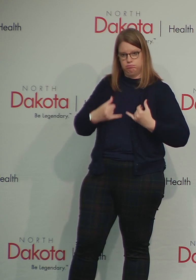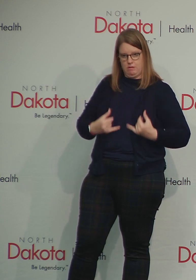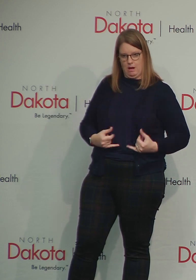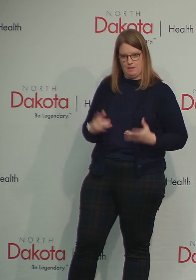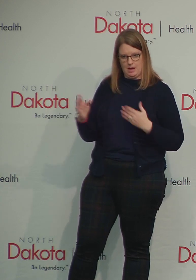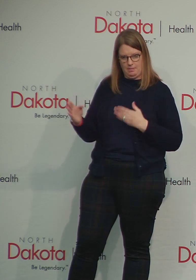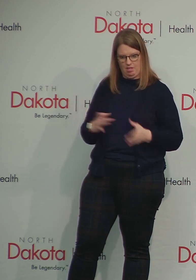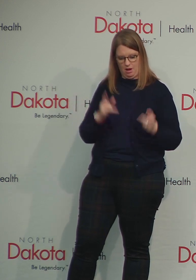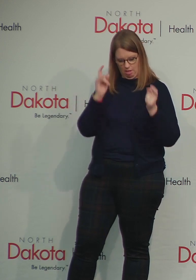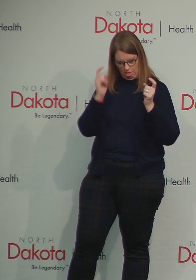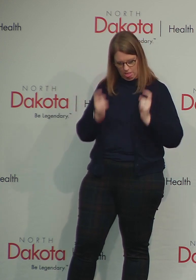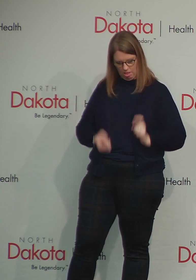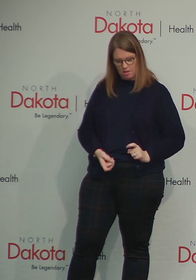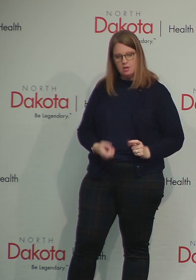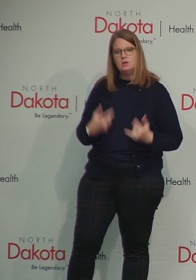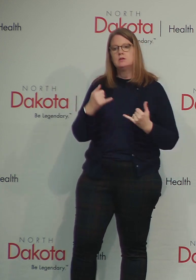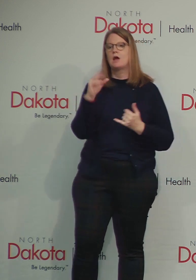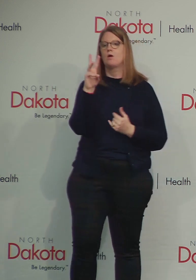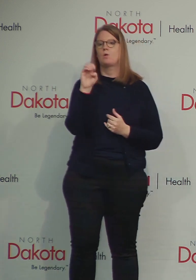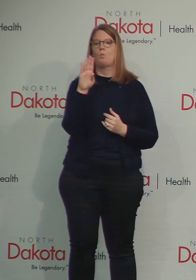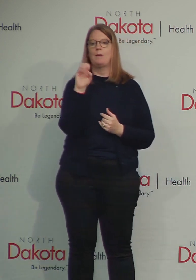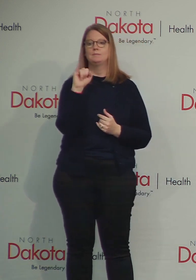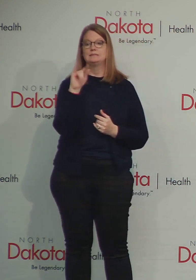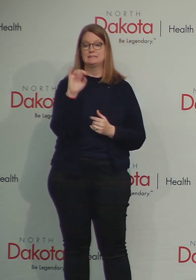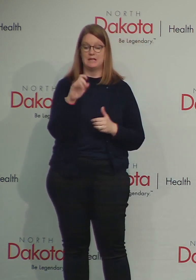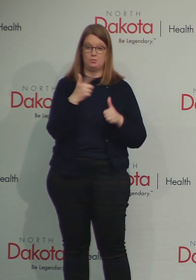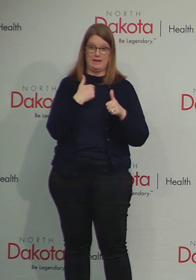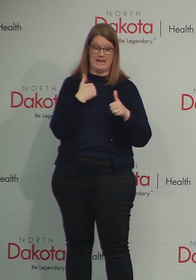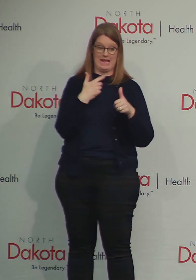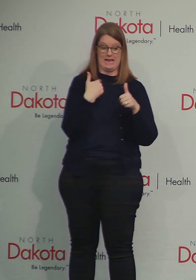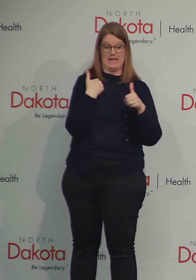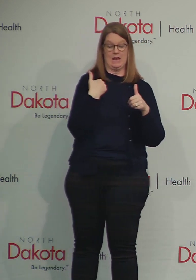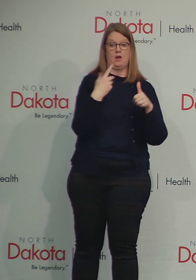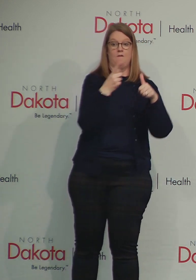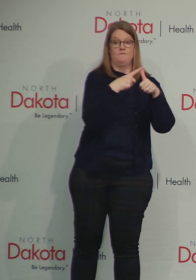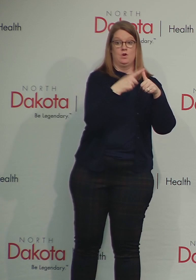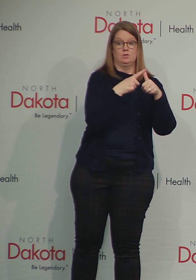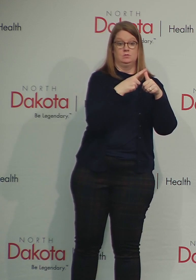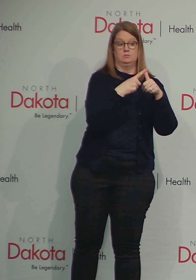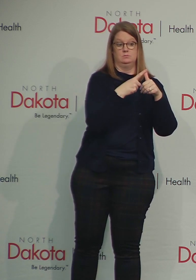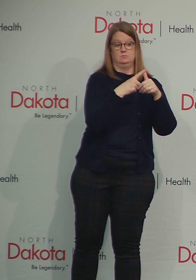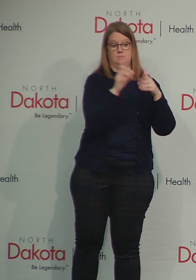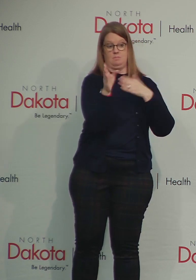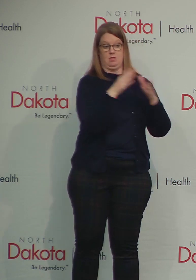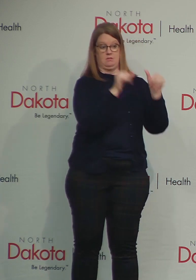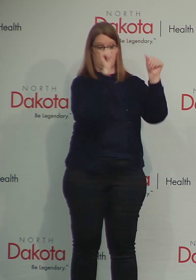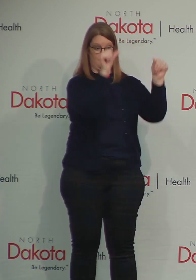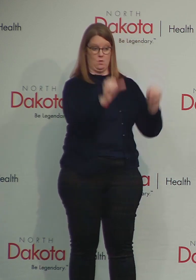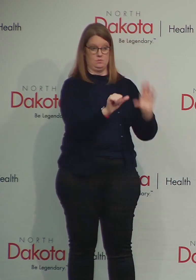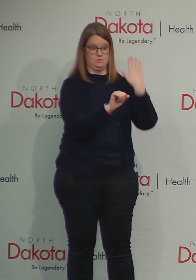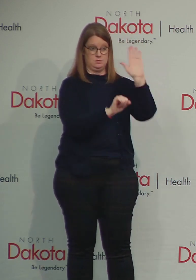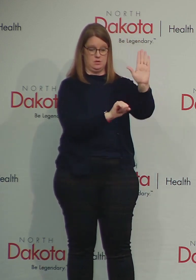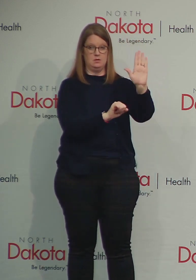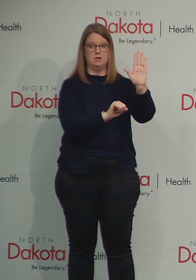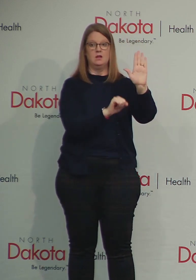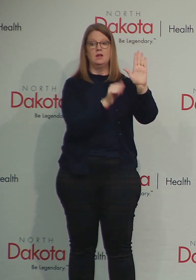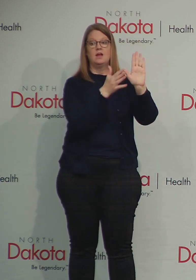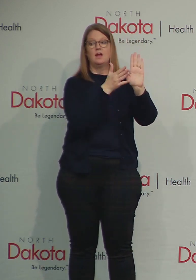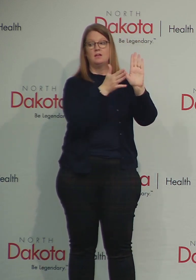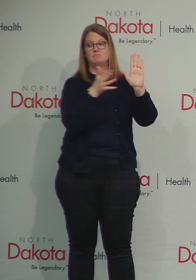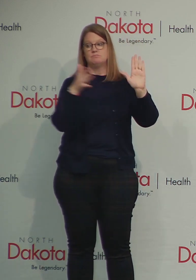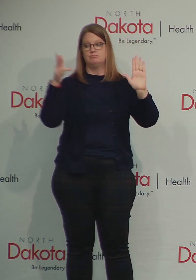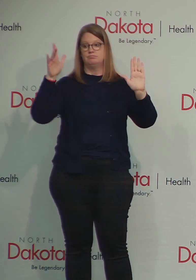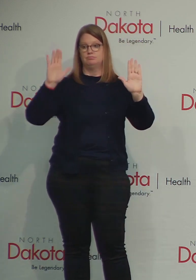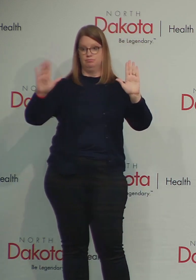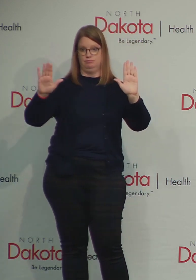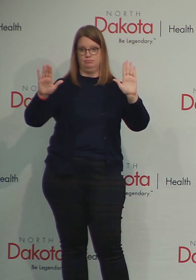day. And so on our website, we do have our original version of the plan still posted, but we do anticipate posting